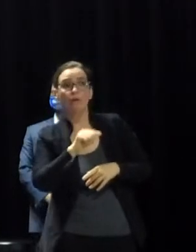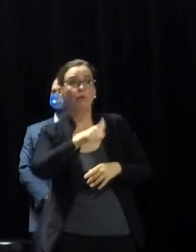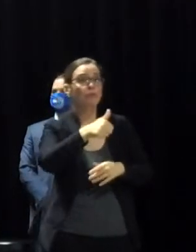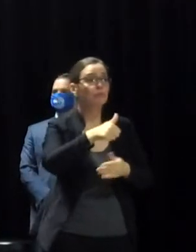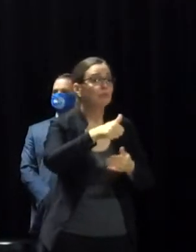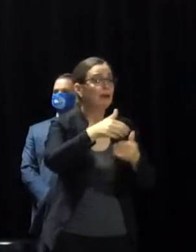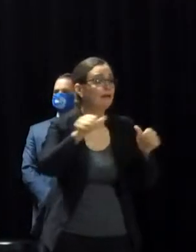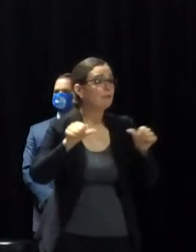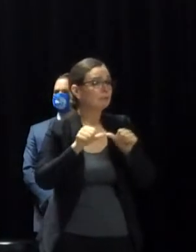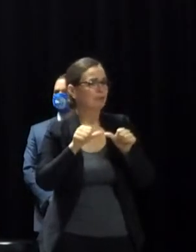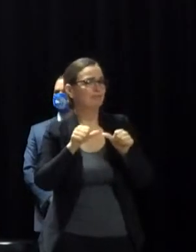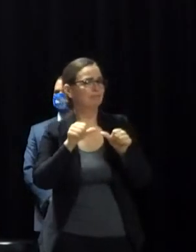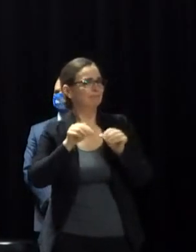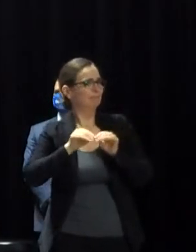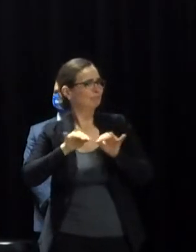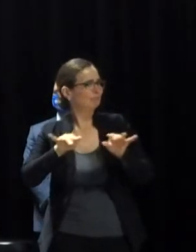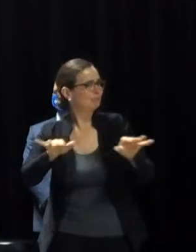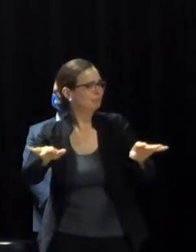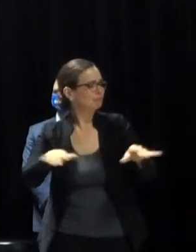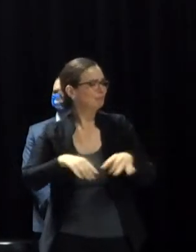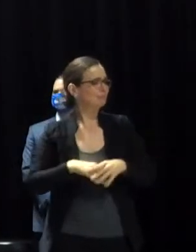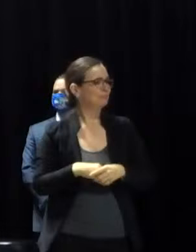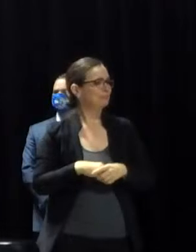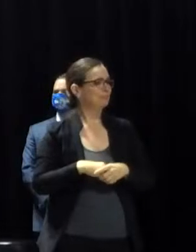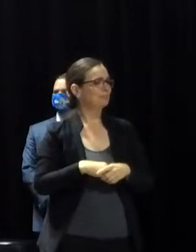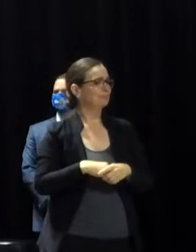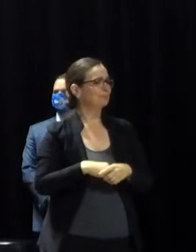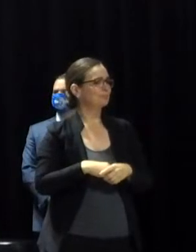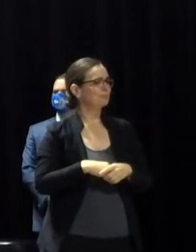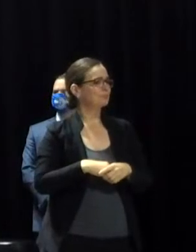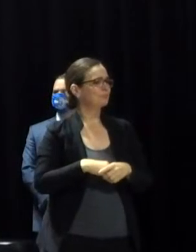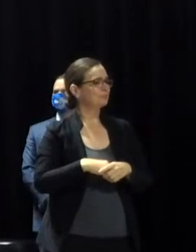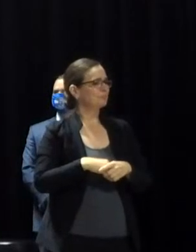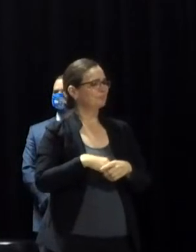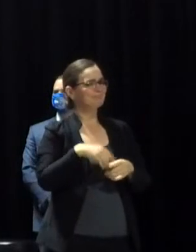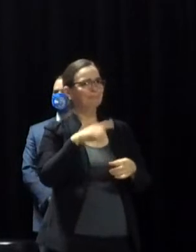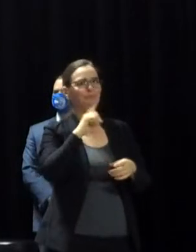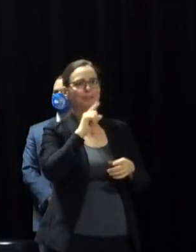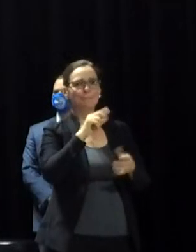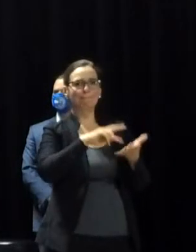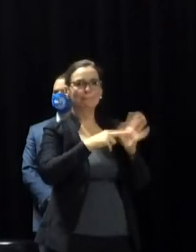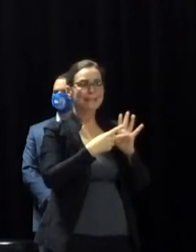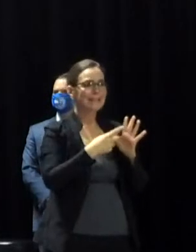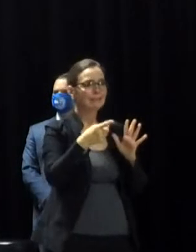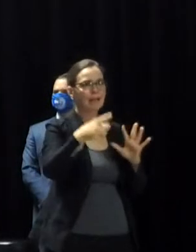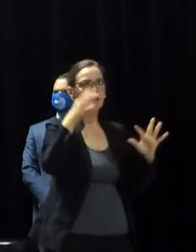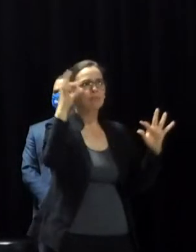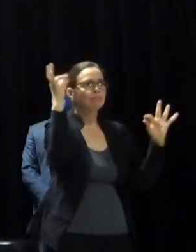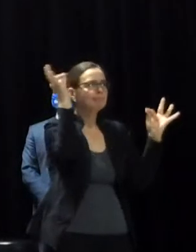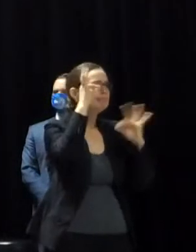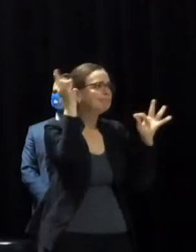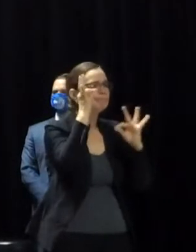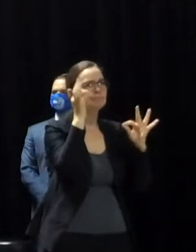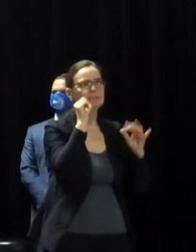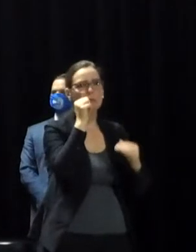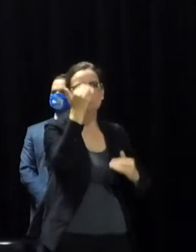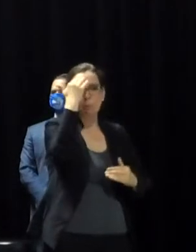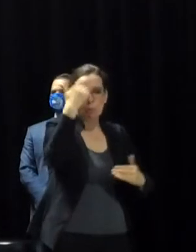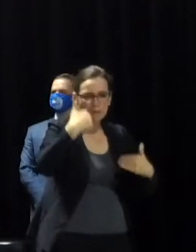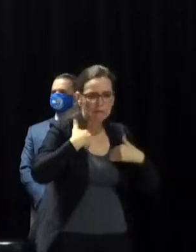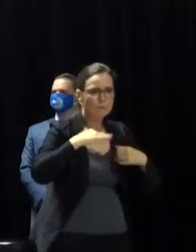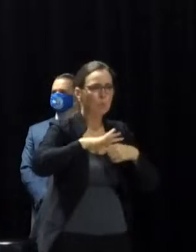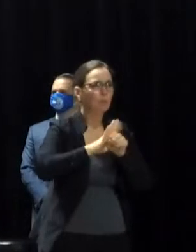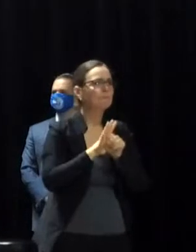work and spreading the infection unknowingly if they are asymptomatic, or if they had symptoms within 2 days